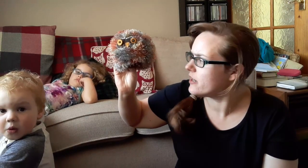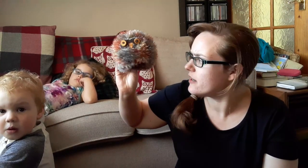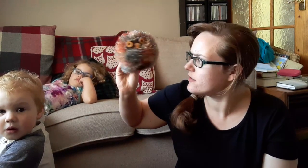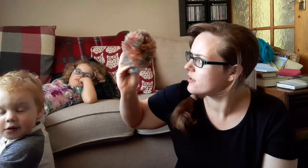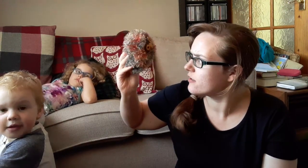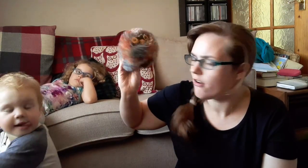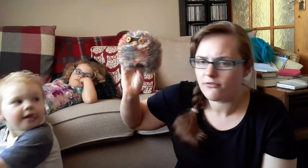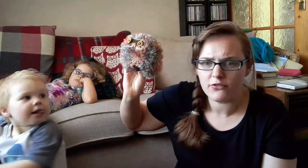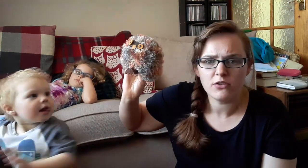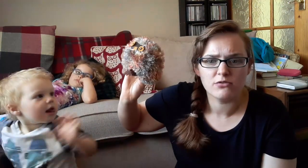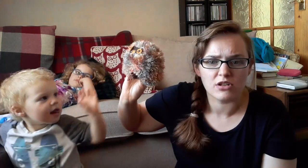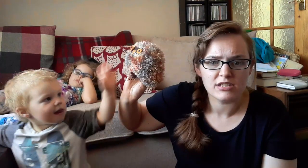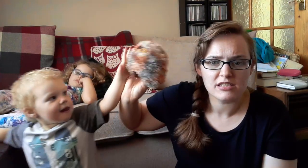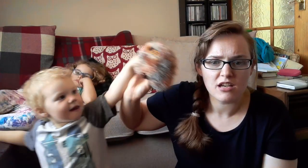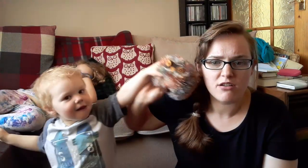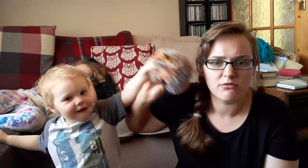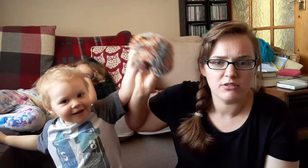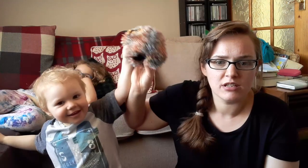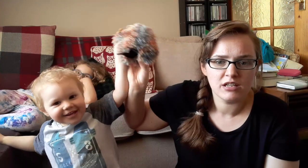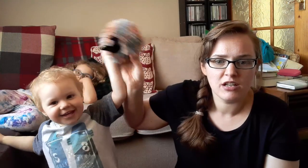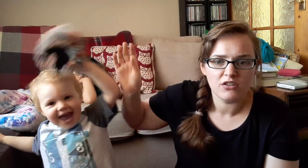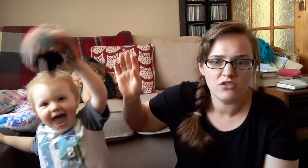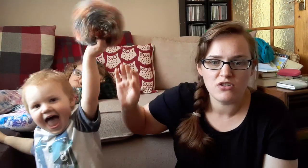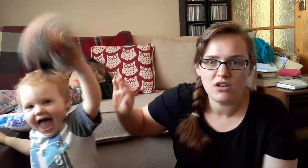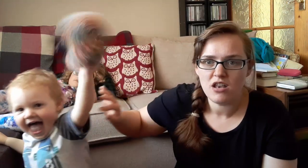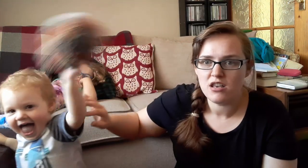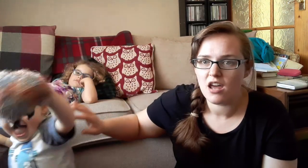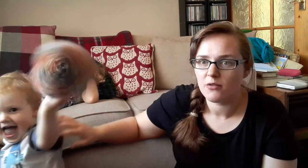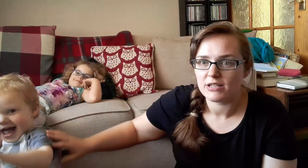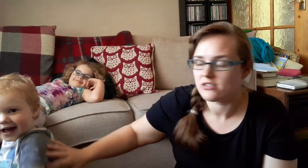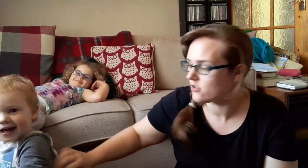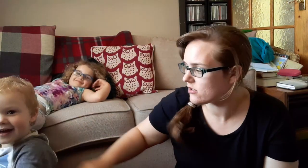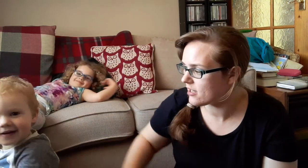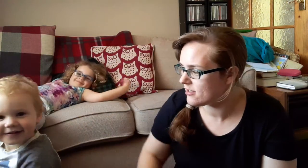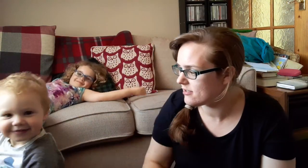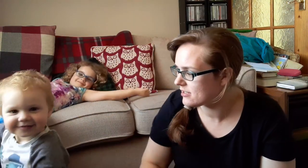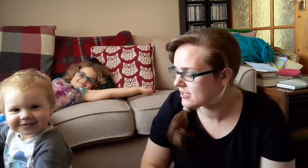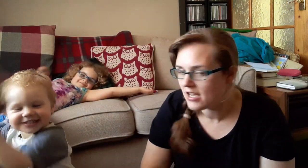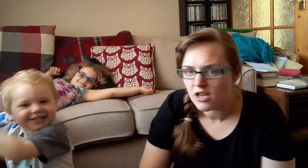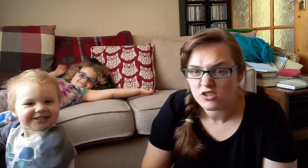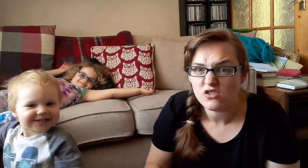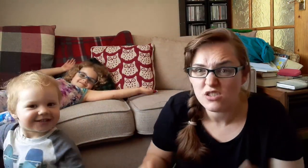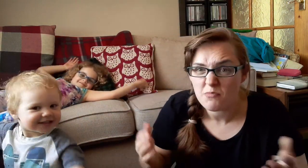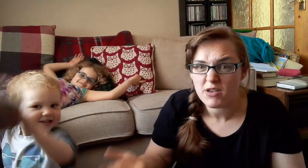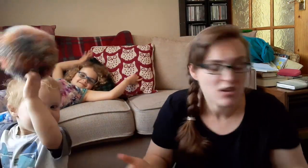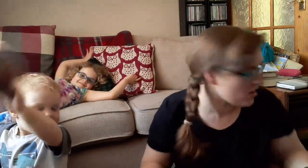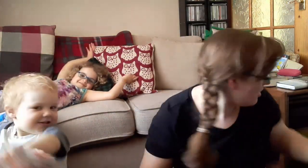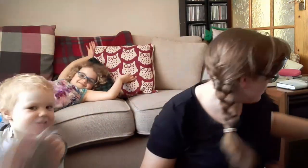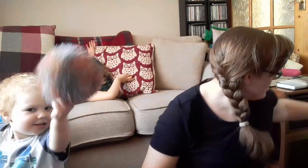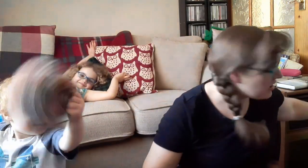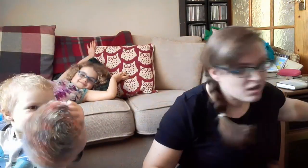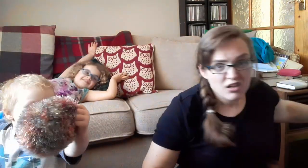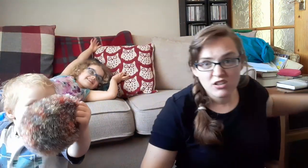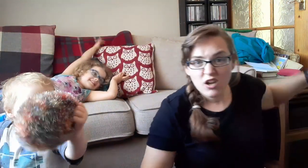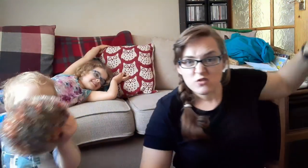bird grow food on its own? Yeah. No, it doesn't. Does the bird go to